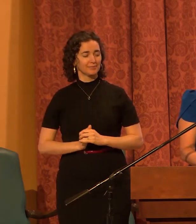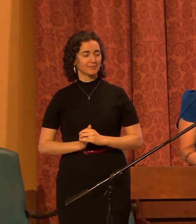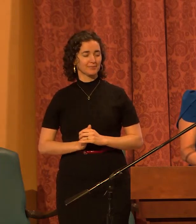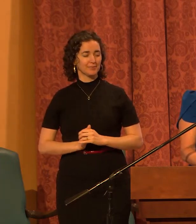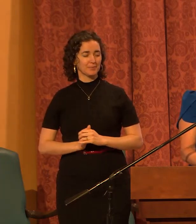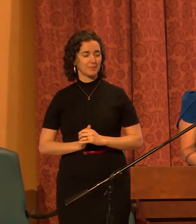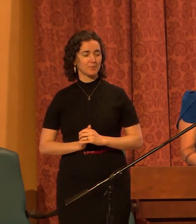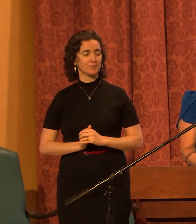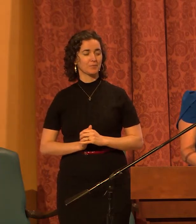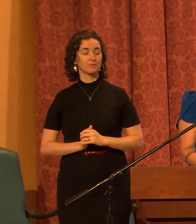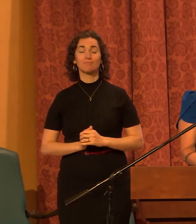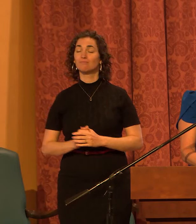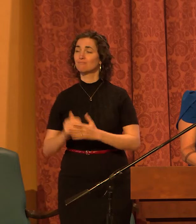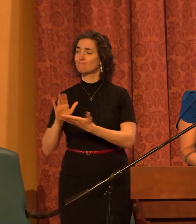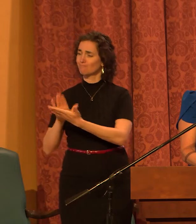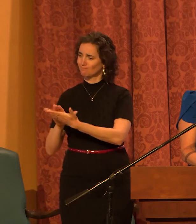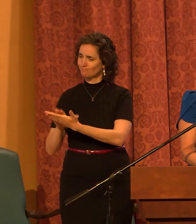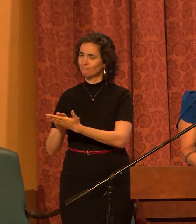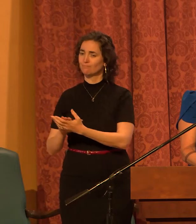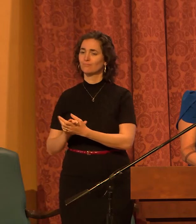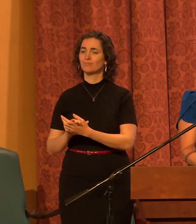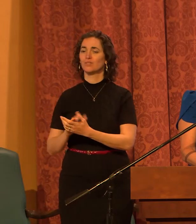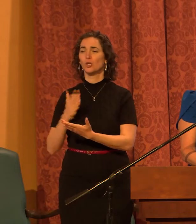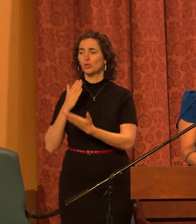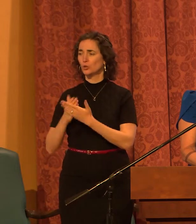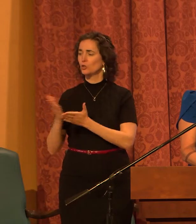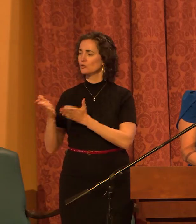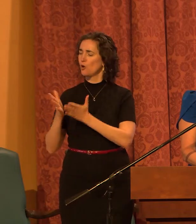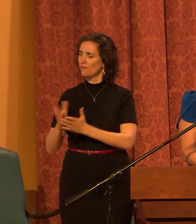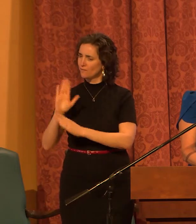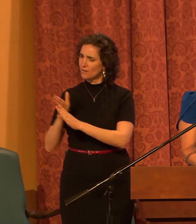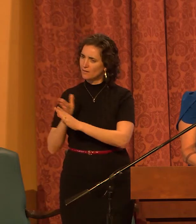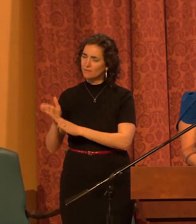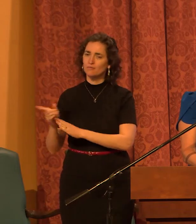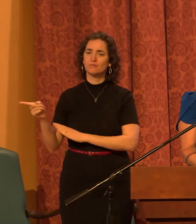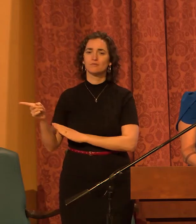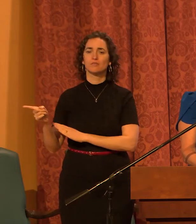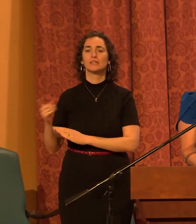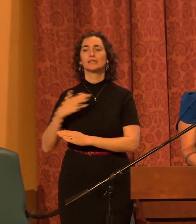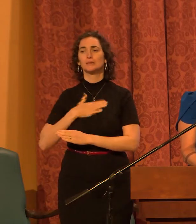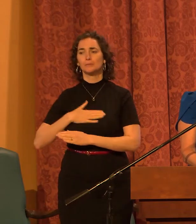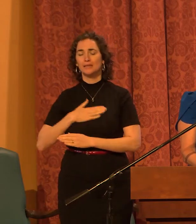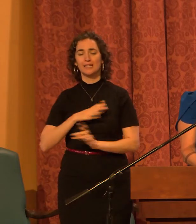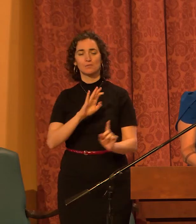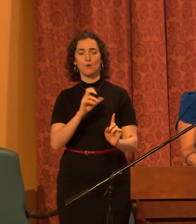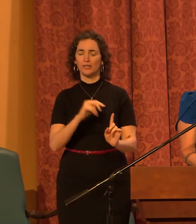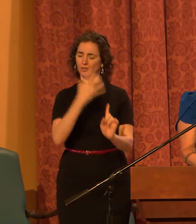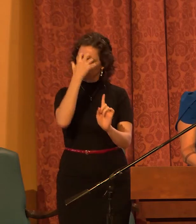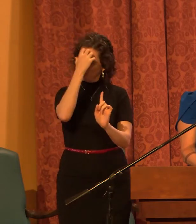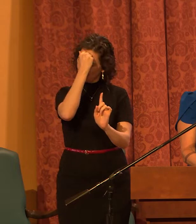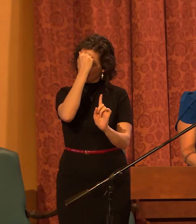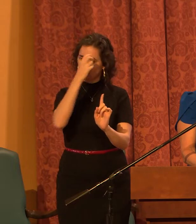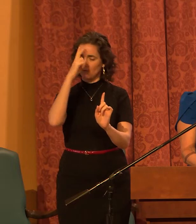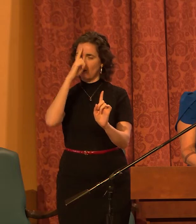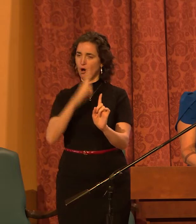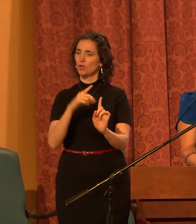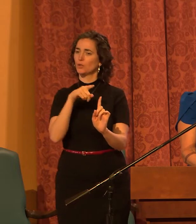Sorry. Well done, good and faithful servant. May you carry Braden's memory and honor